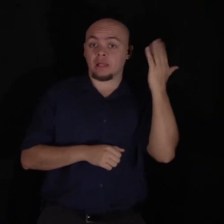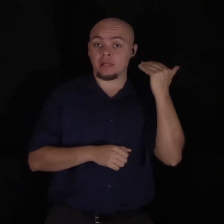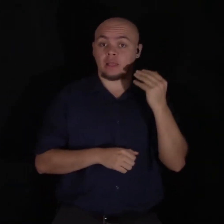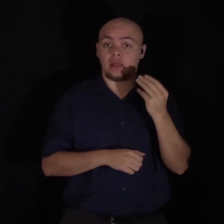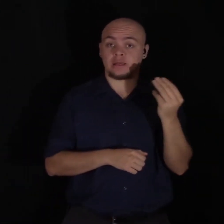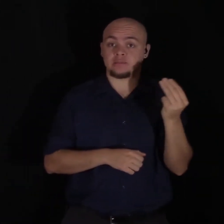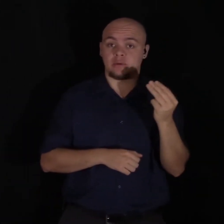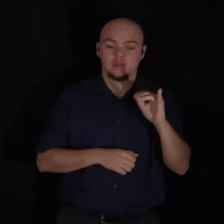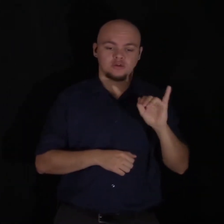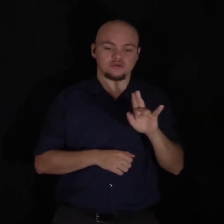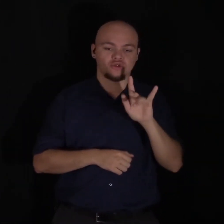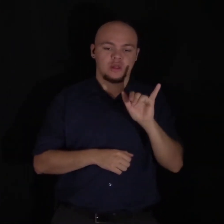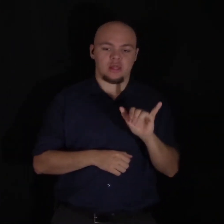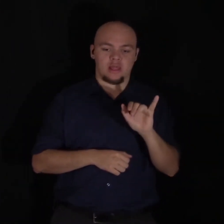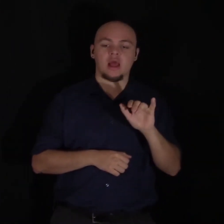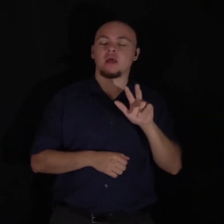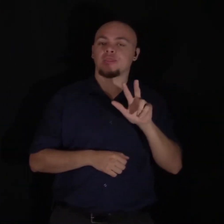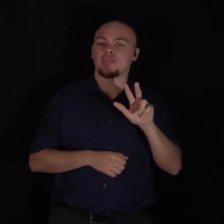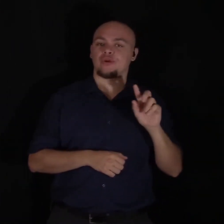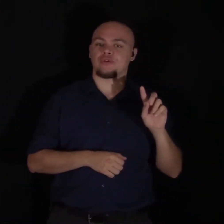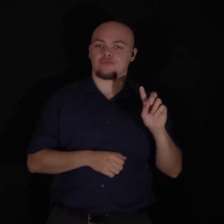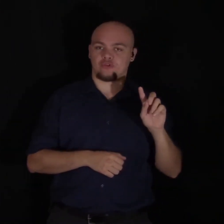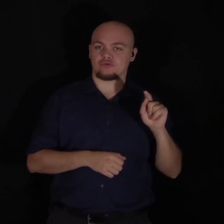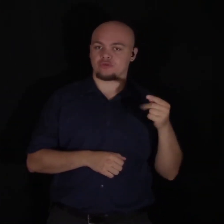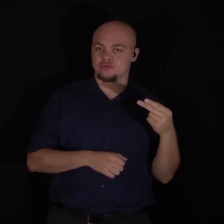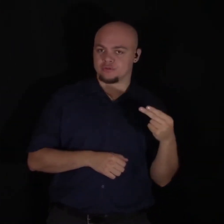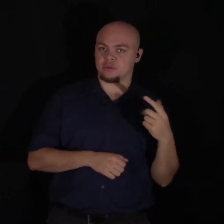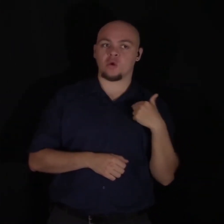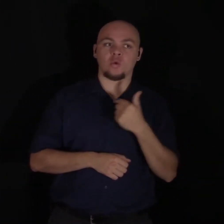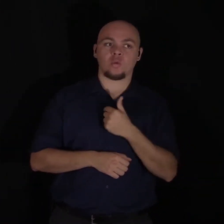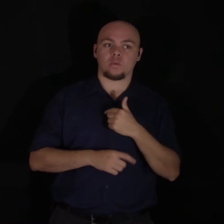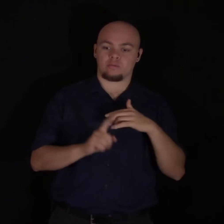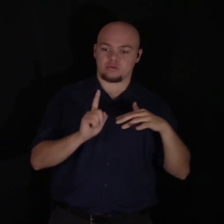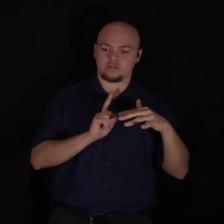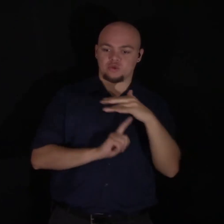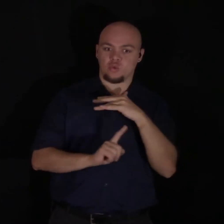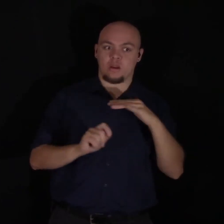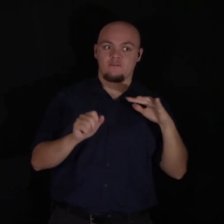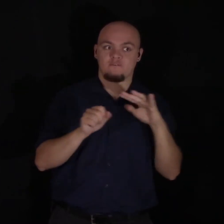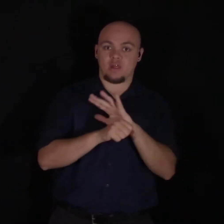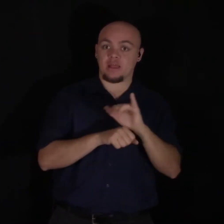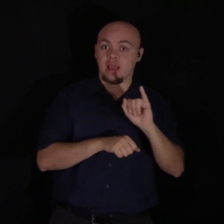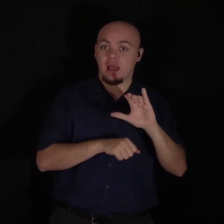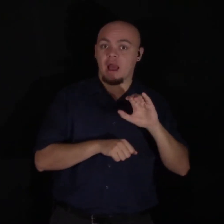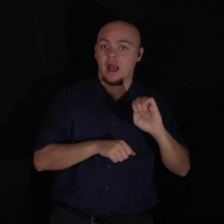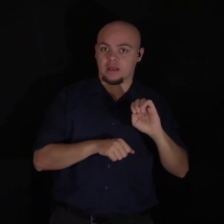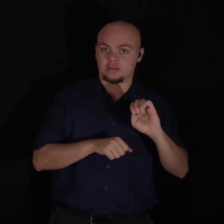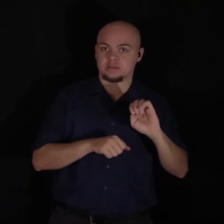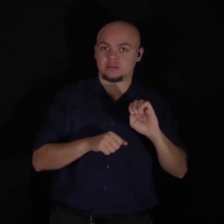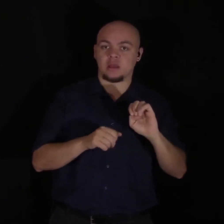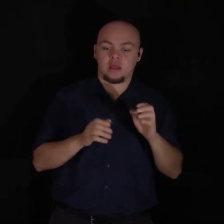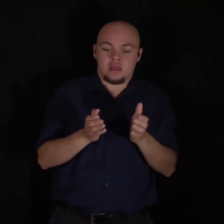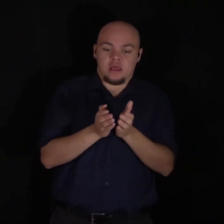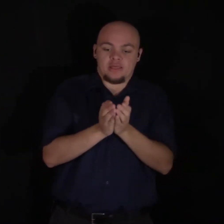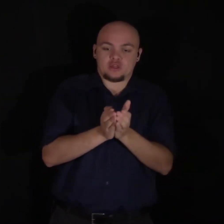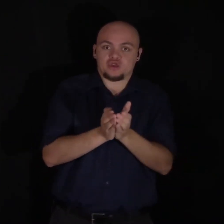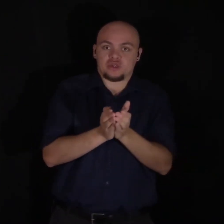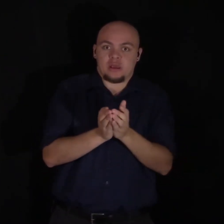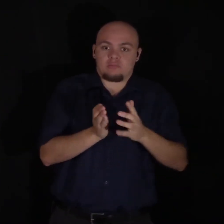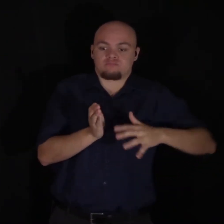July 31st, we were nearly surrounded by ice, which closed in the ship on all sides,